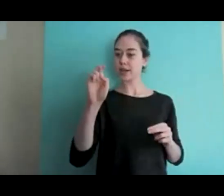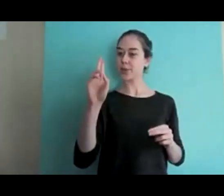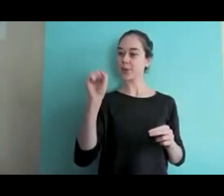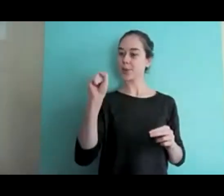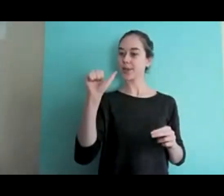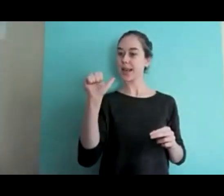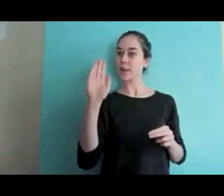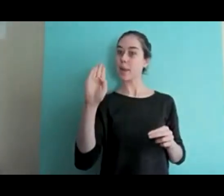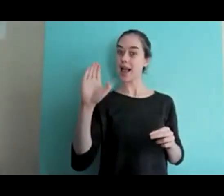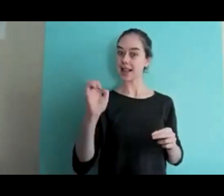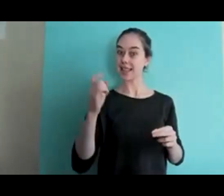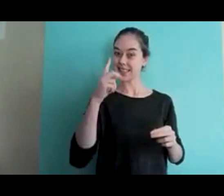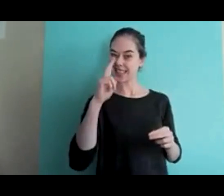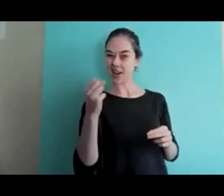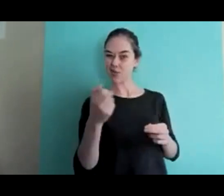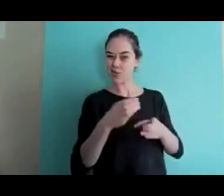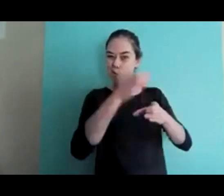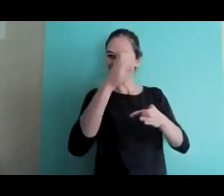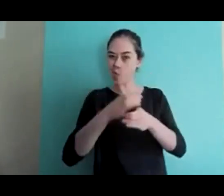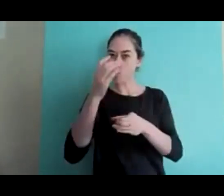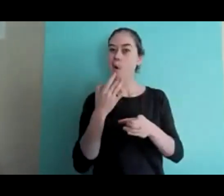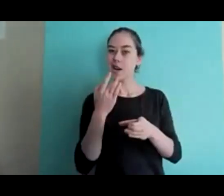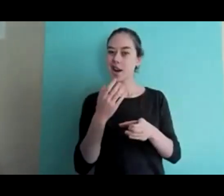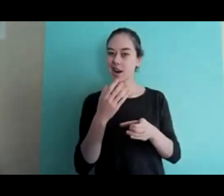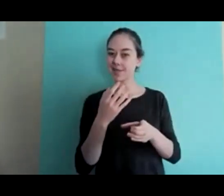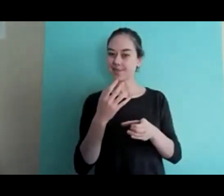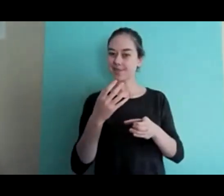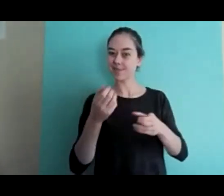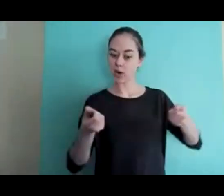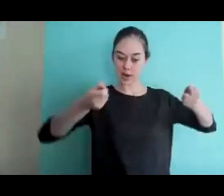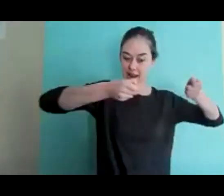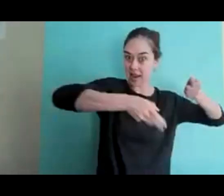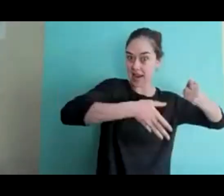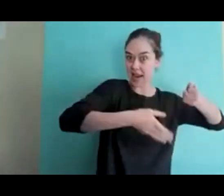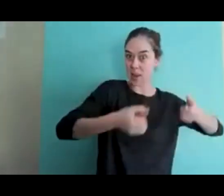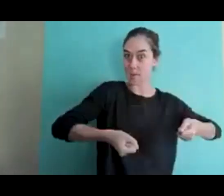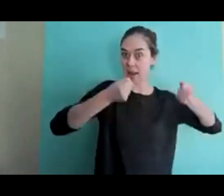water, two bottles of water, throw them into the bag,